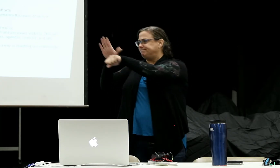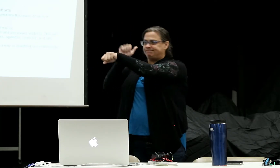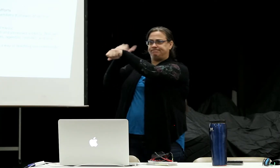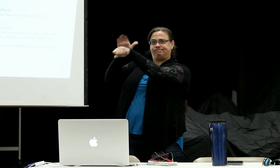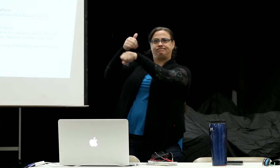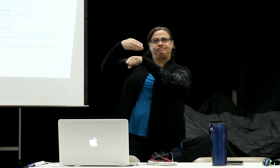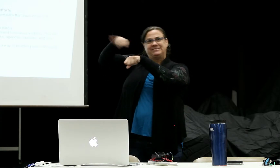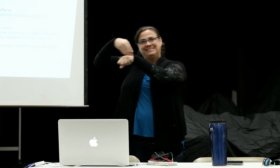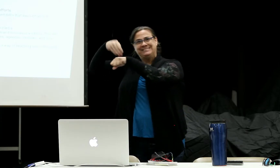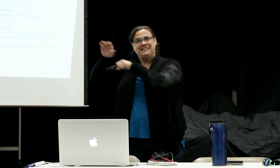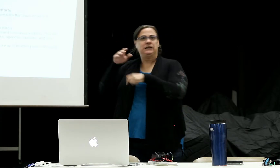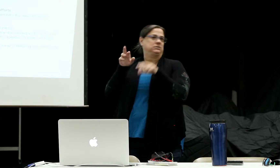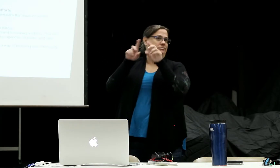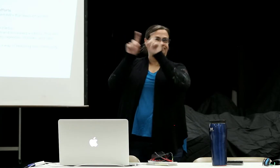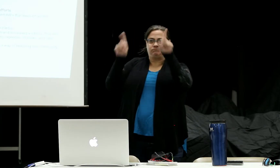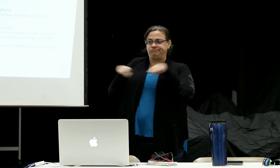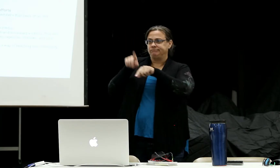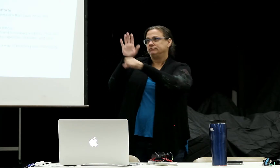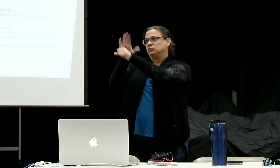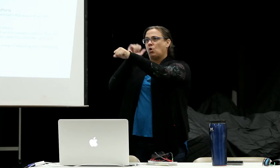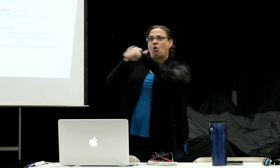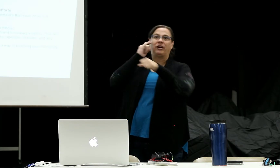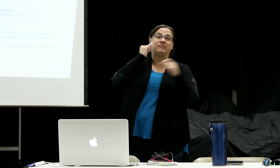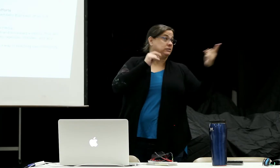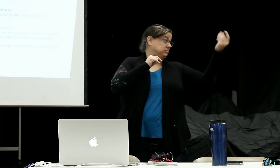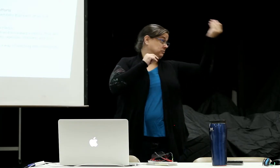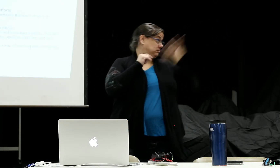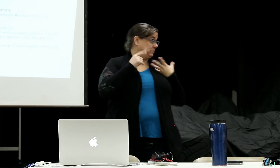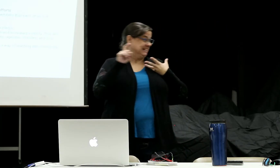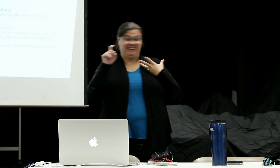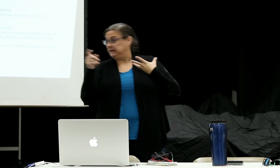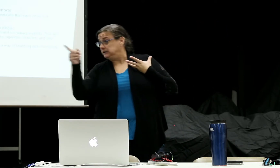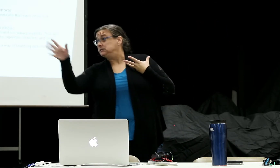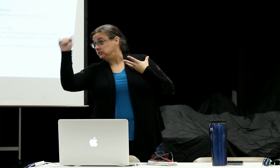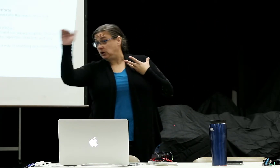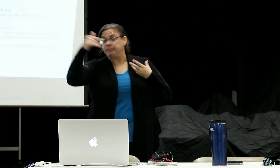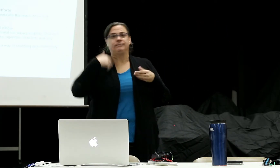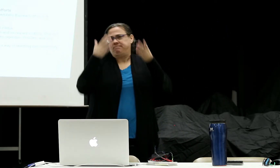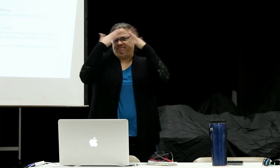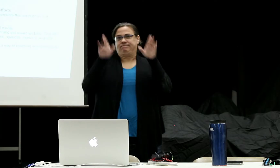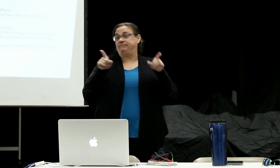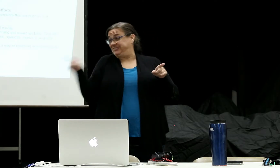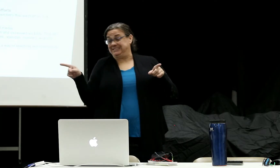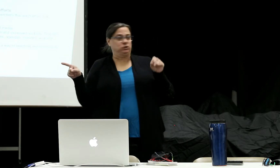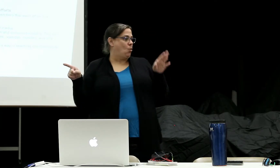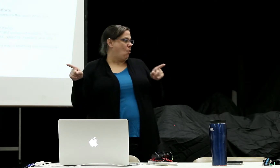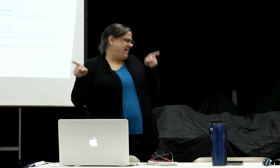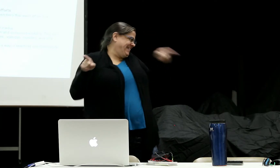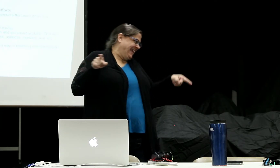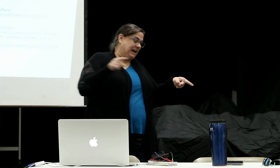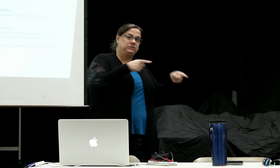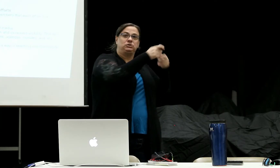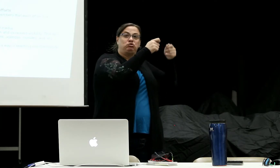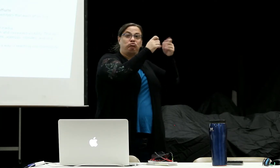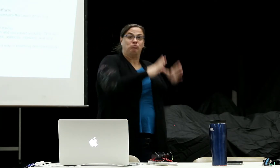the coordinator who is dispatching or calling for interpreters. They say, hey, we need an interpreter. I don't know exactly where the concern